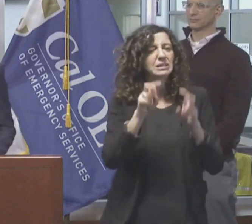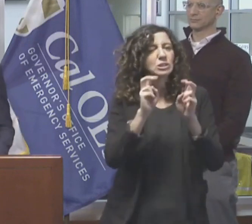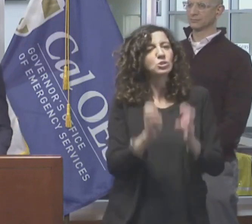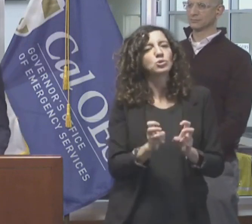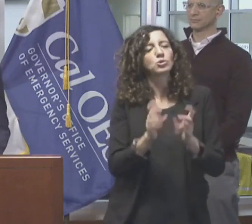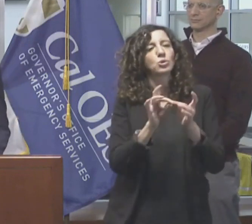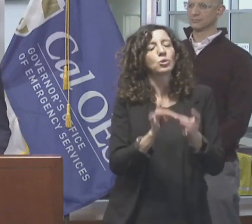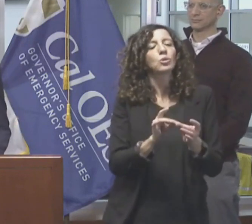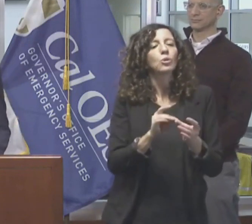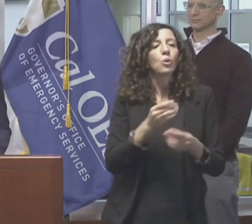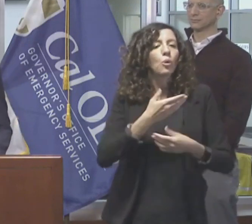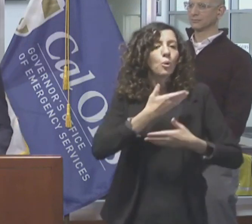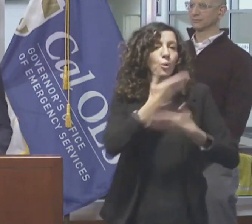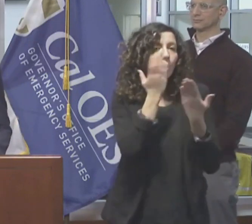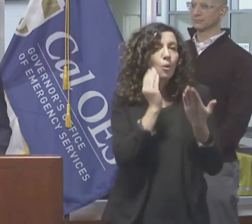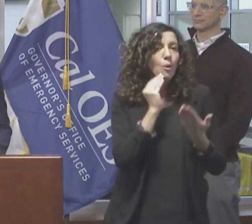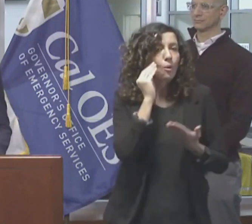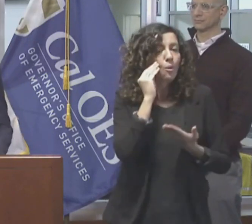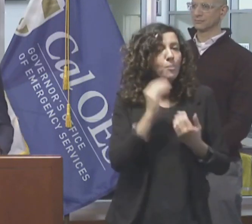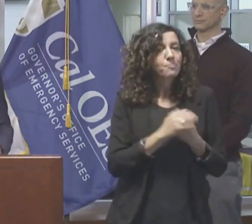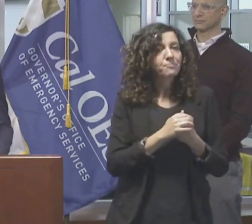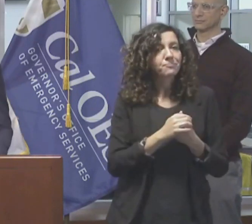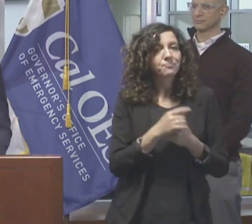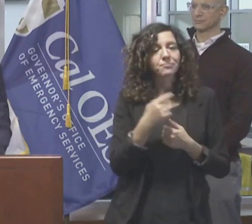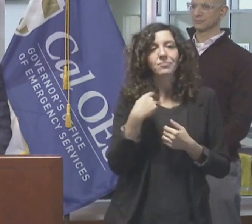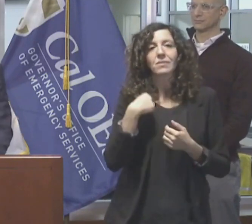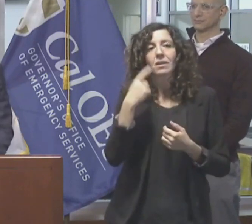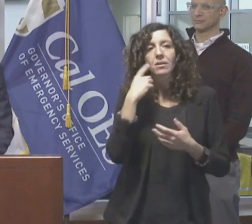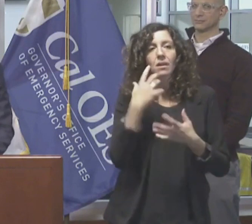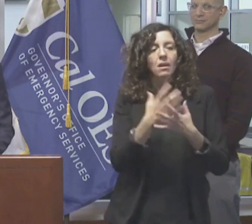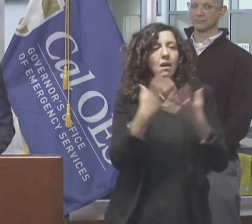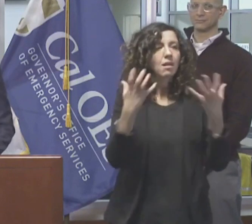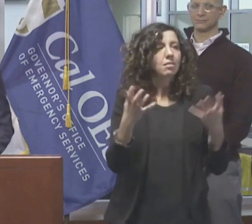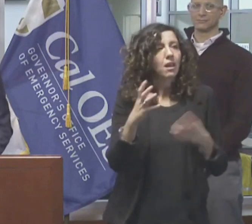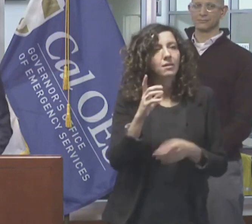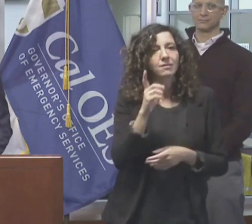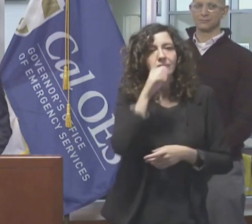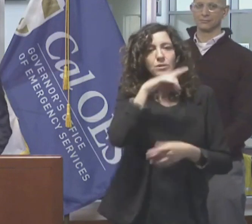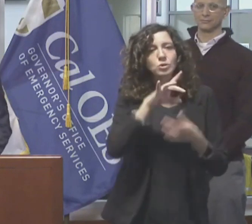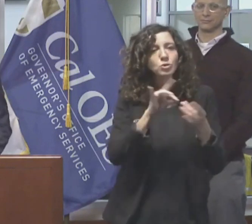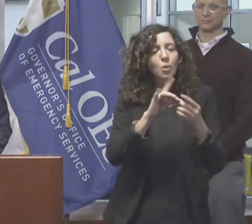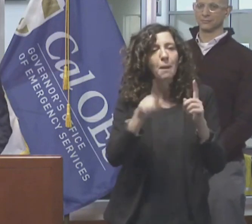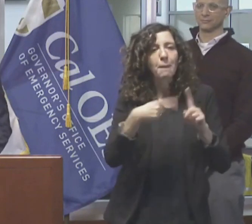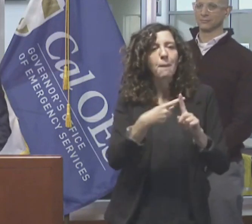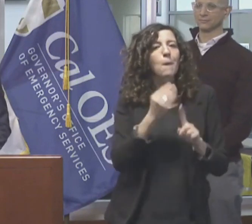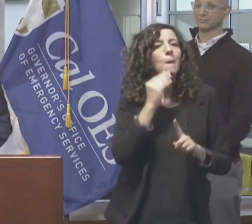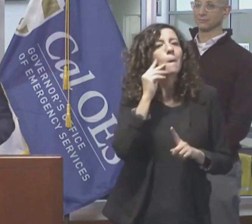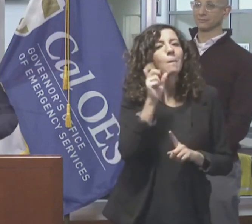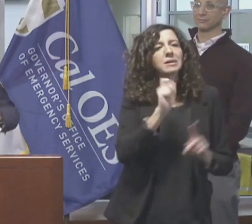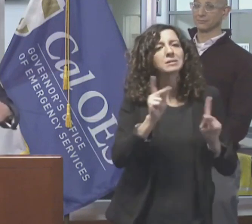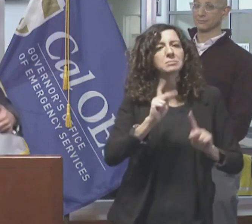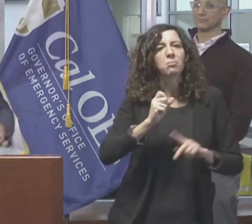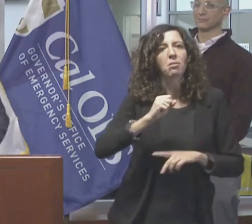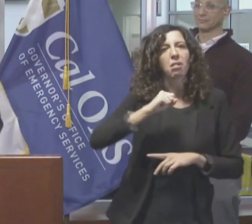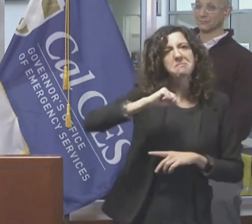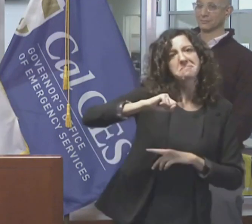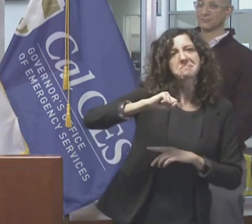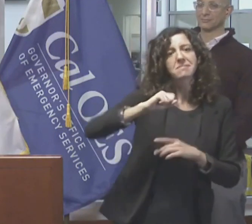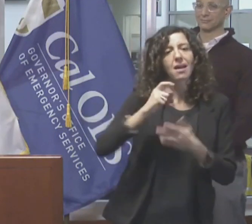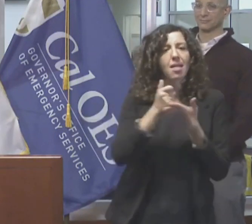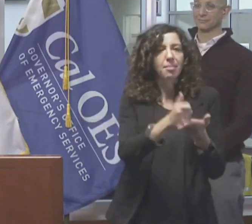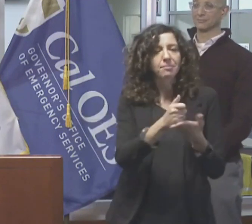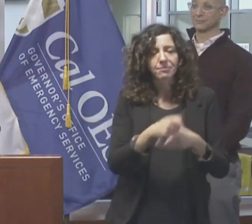of homelessness. I think there's a lot of mythology about resistance. I think it's wildly overstated.